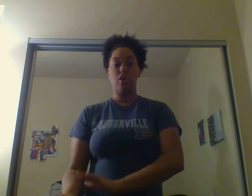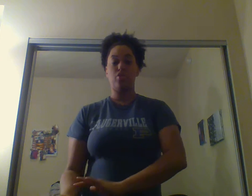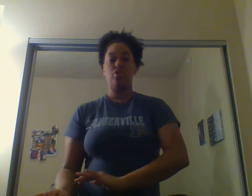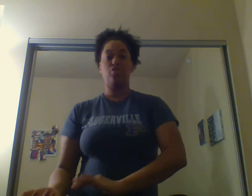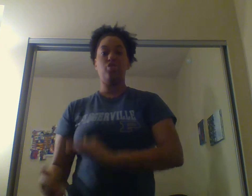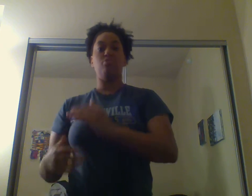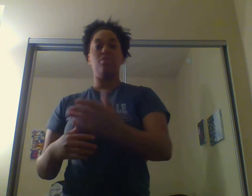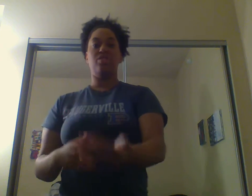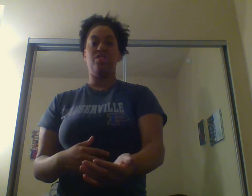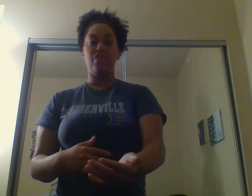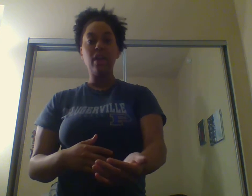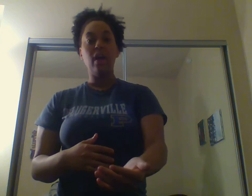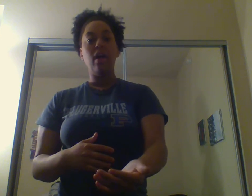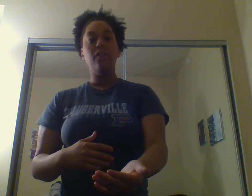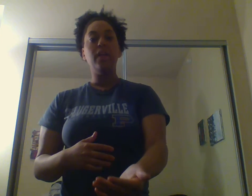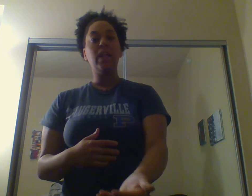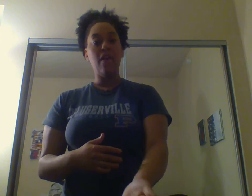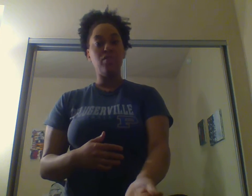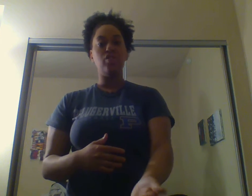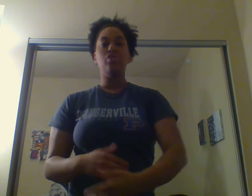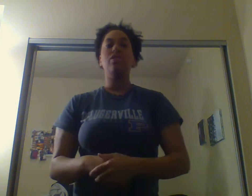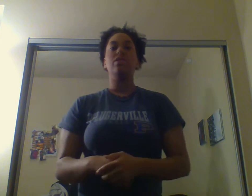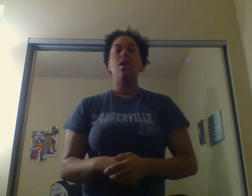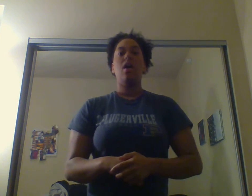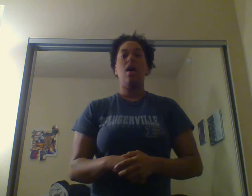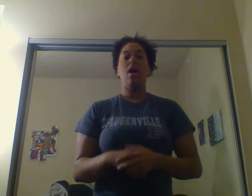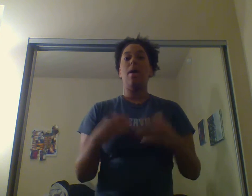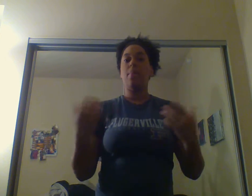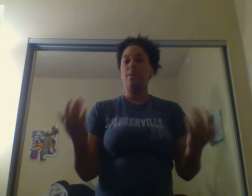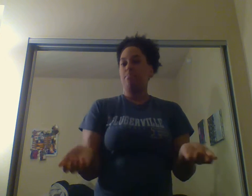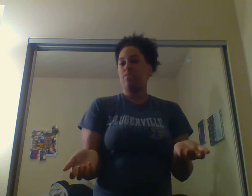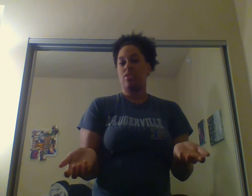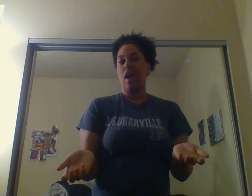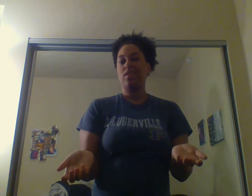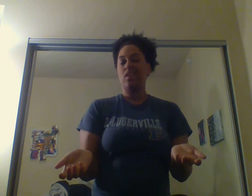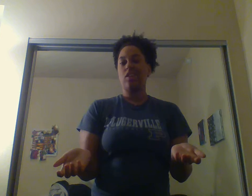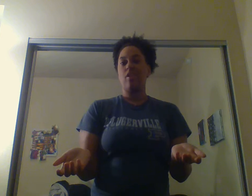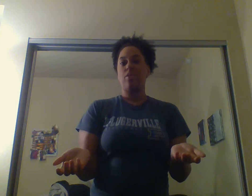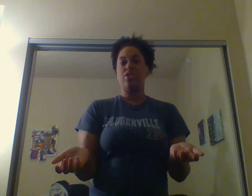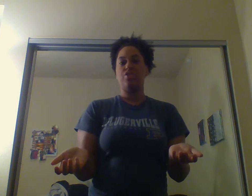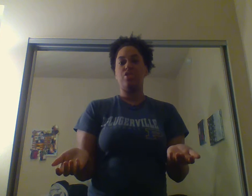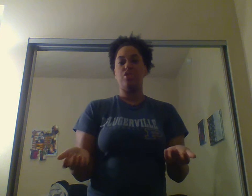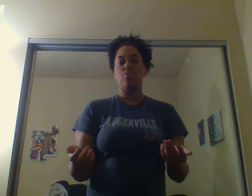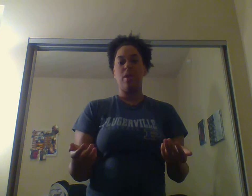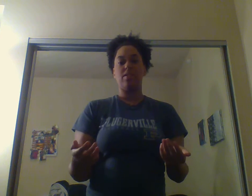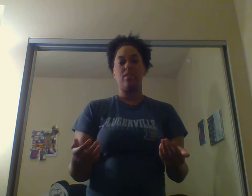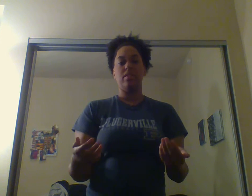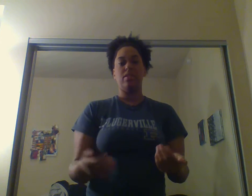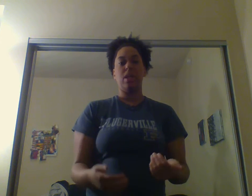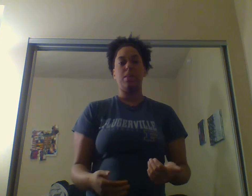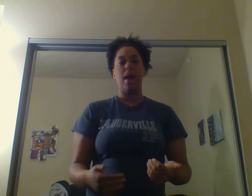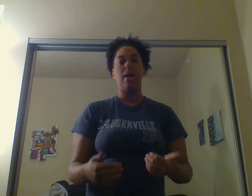person who should be receiving the life insurance. And the tactic there was to basically state that